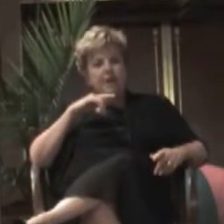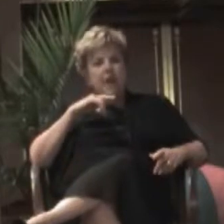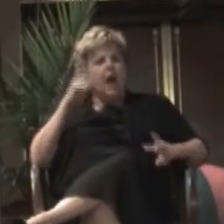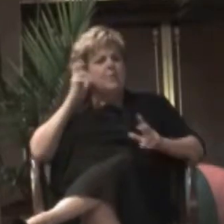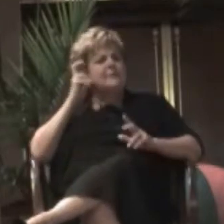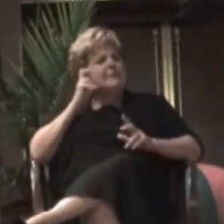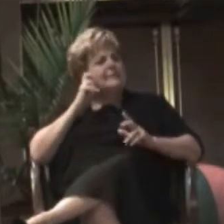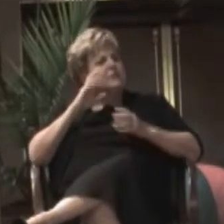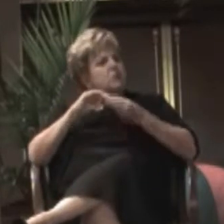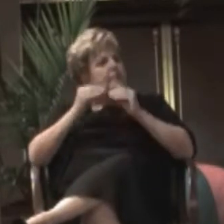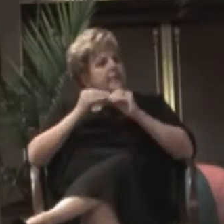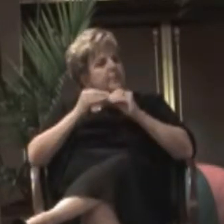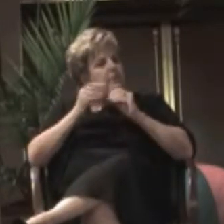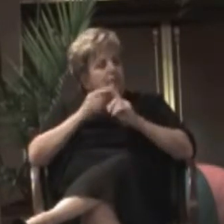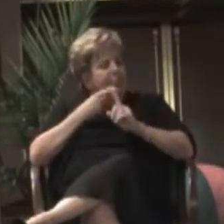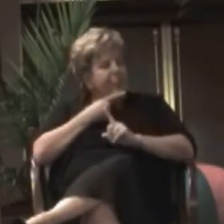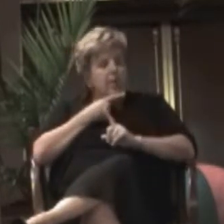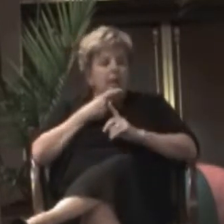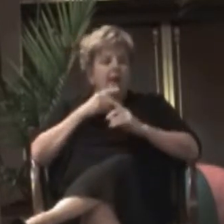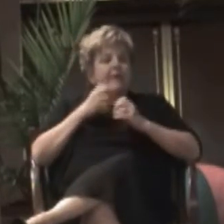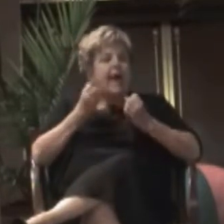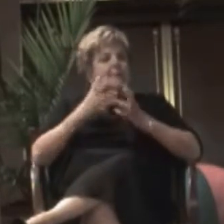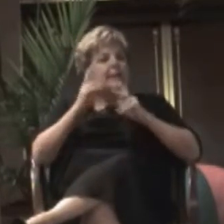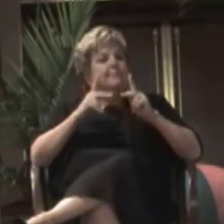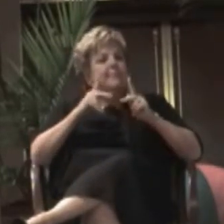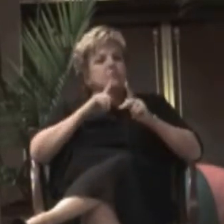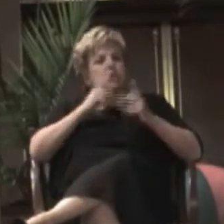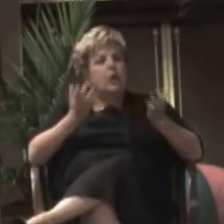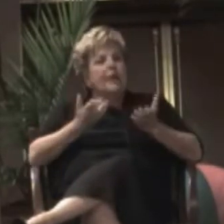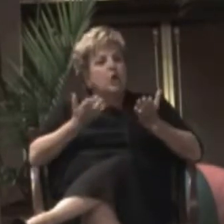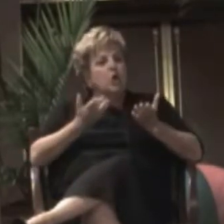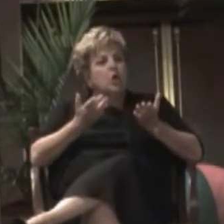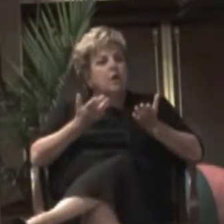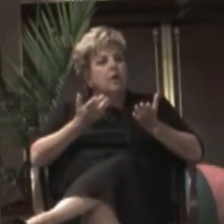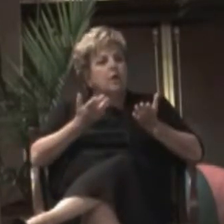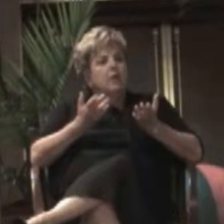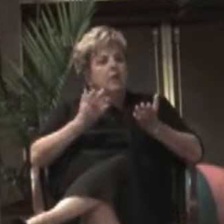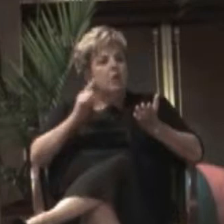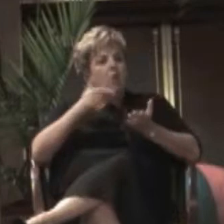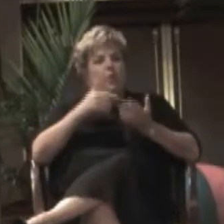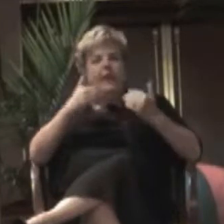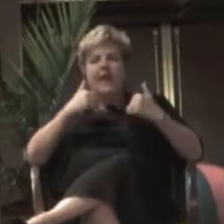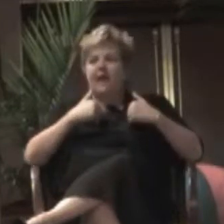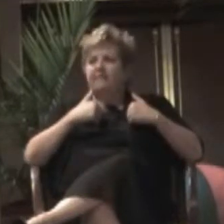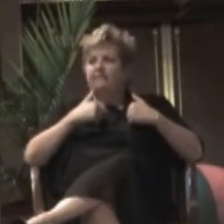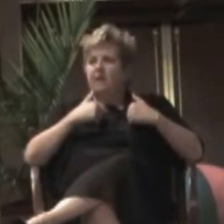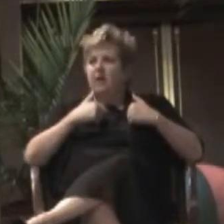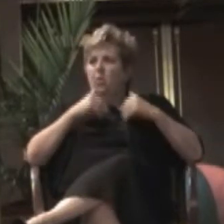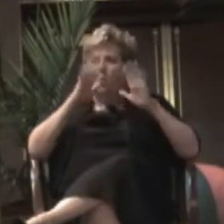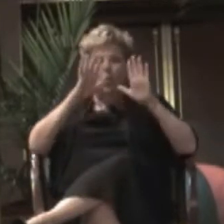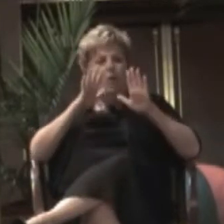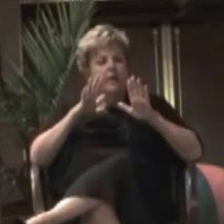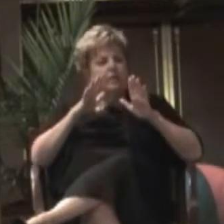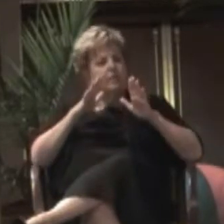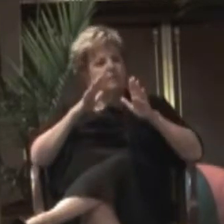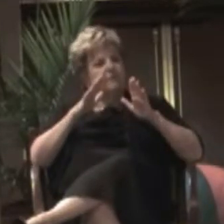here. It's kind of troubling numbers in a way. You've got a wonderful contingent of alcoholics, and then you get the family, it dramatically